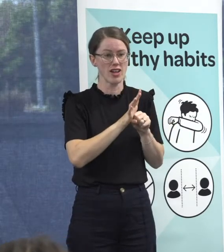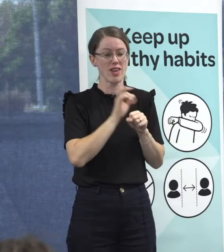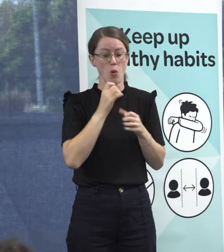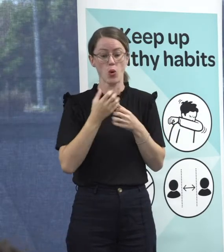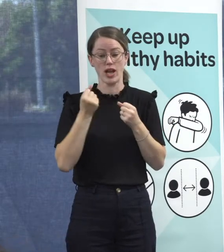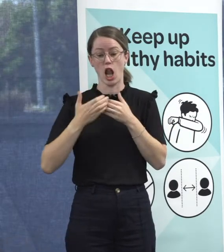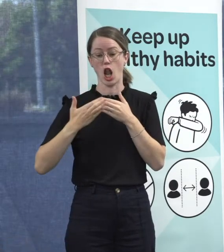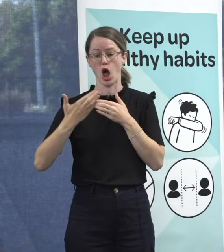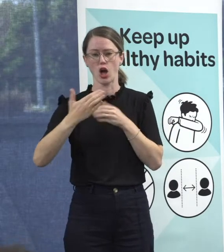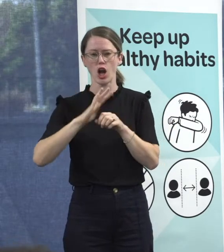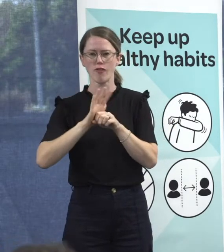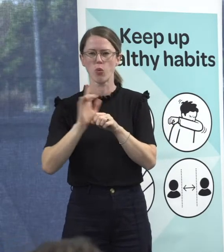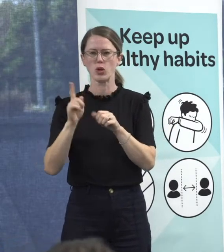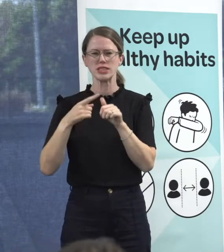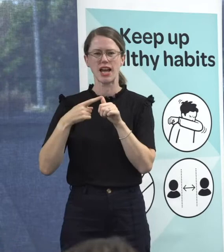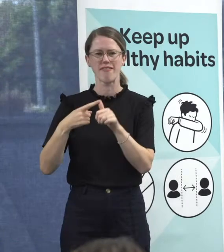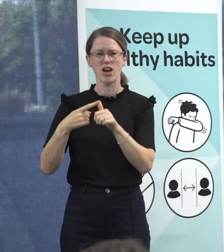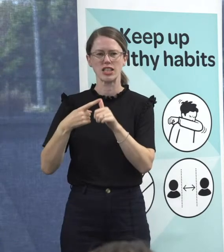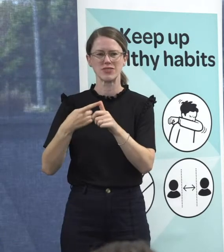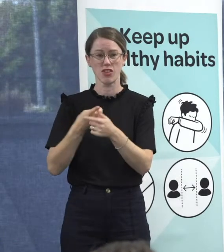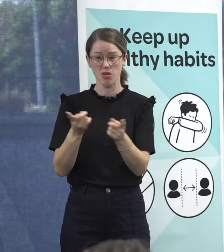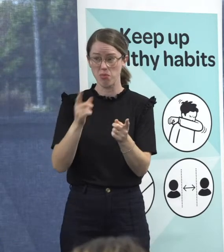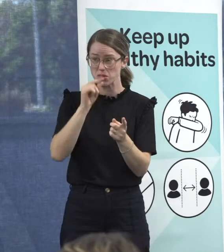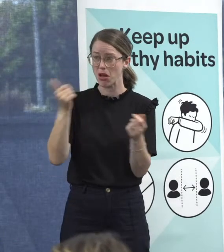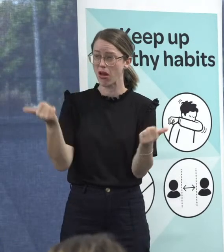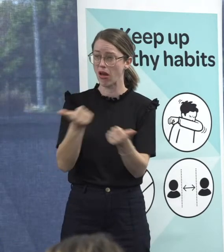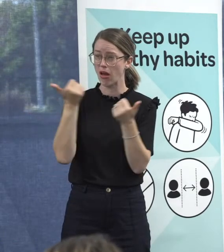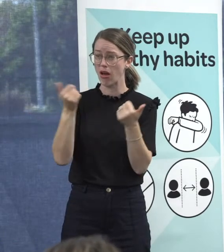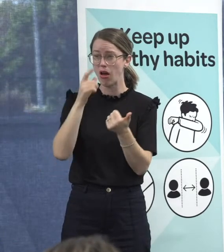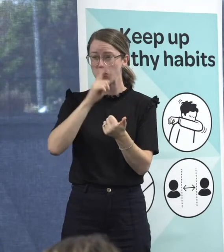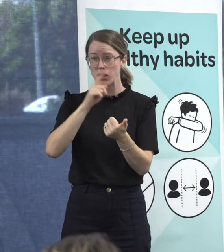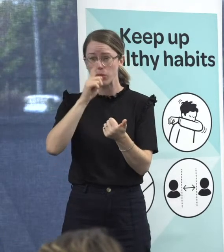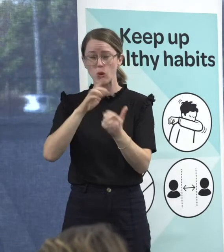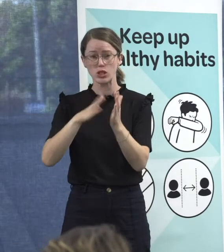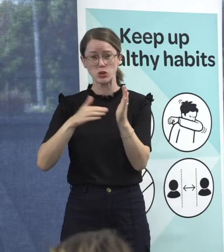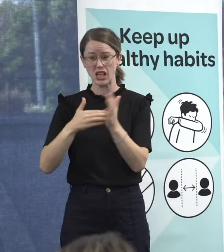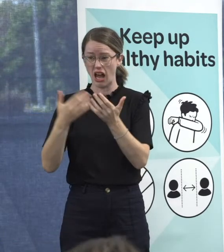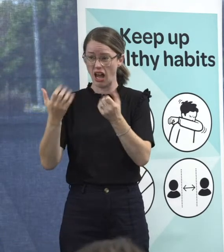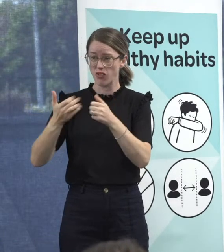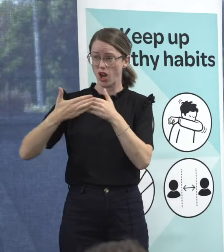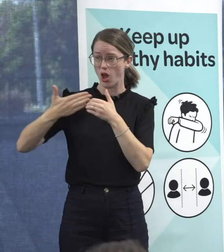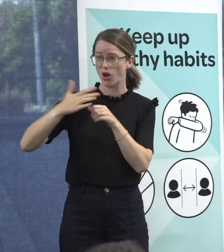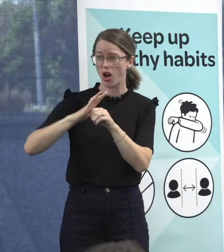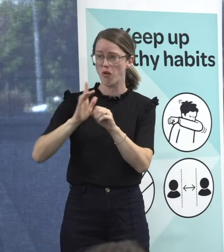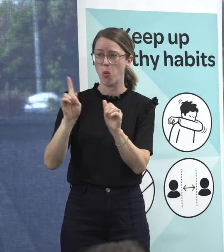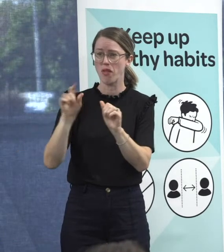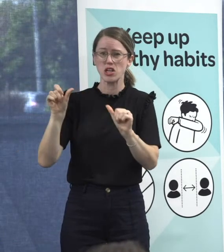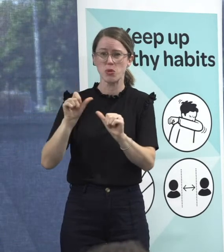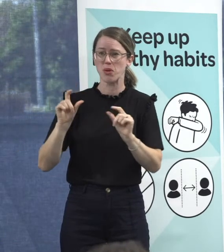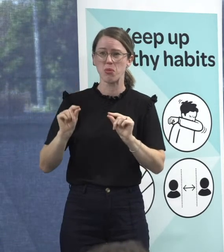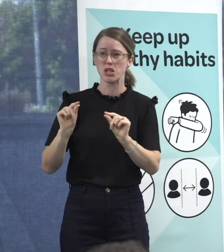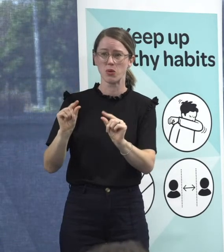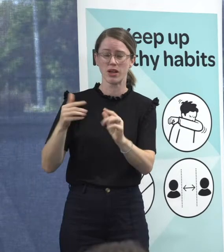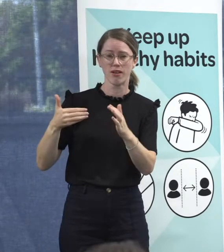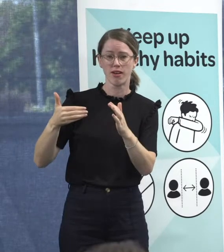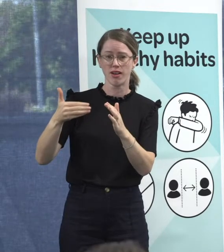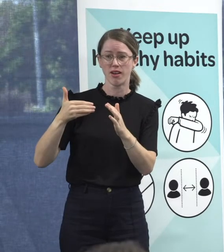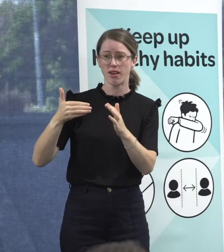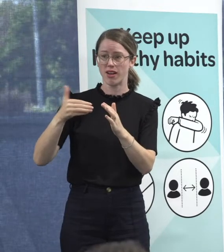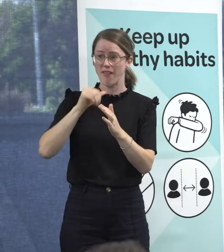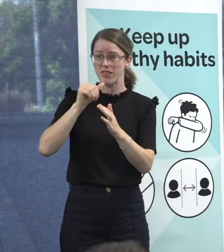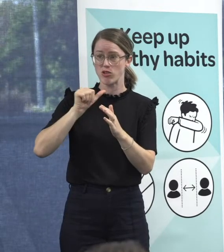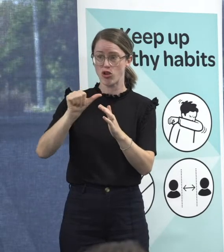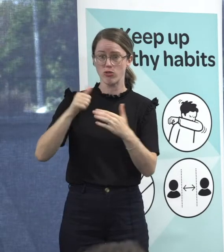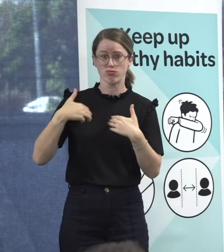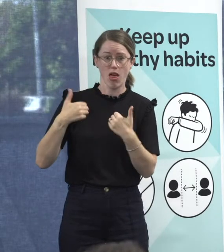now? Because there could be tens of thousands of them, maybe more in New Zealand, who have long COVID. What should they do if they're trying to get